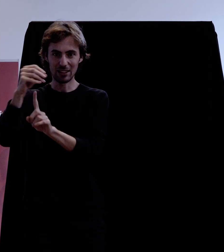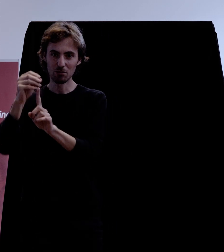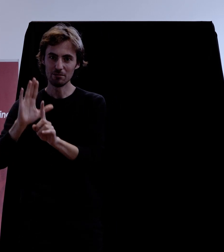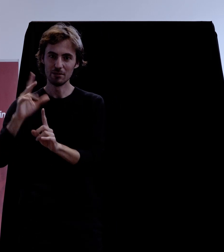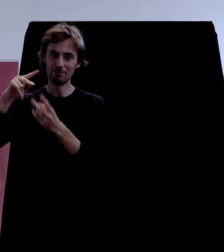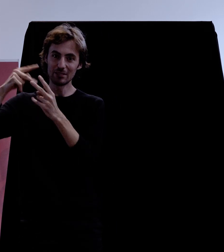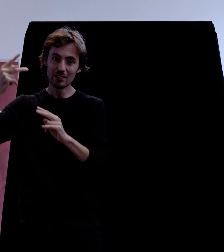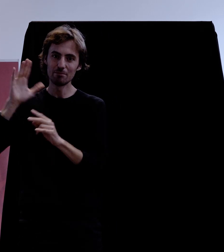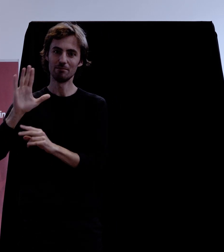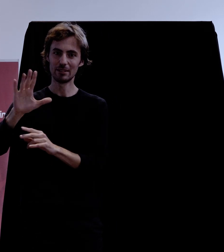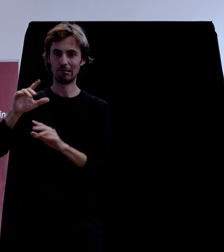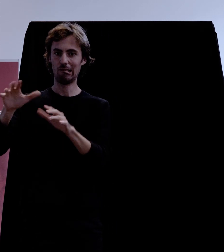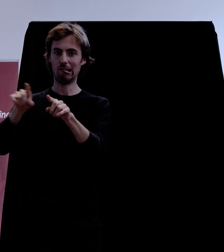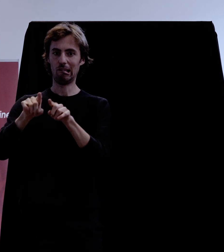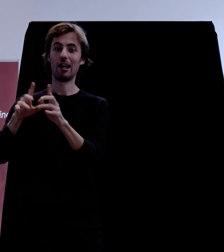Turn my page.